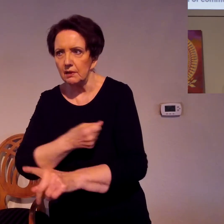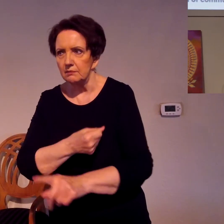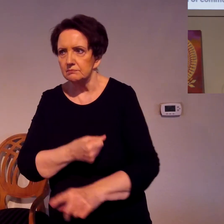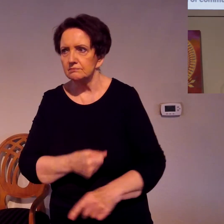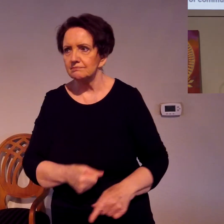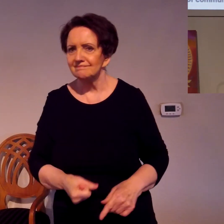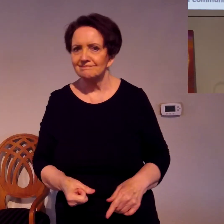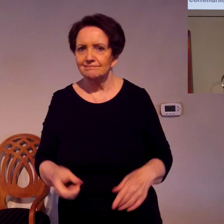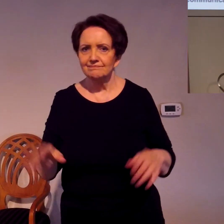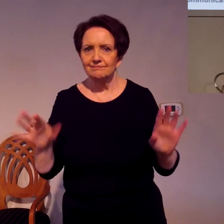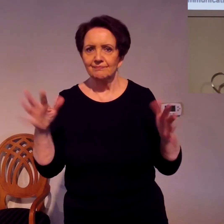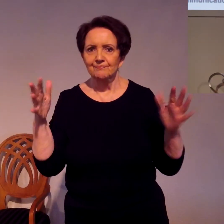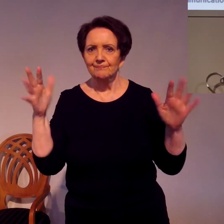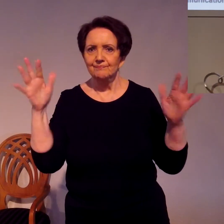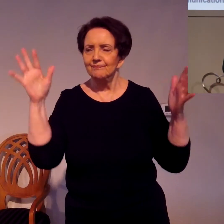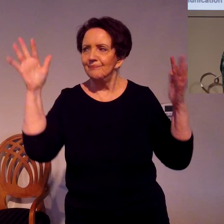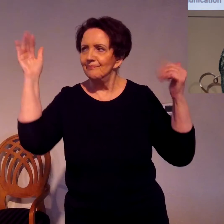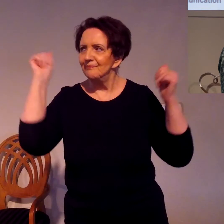Right?